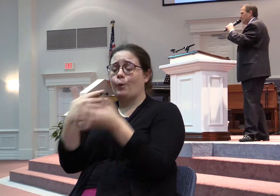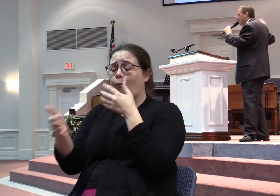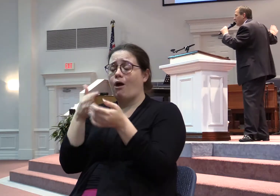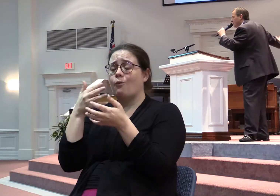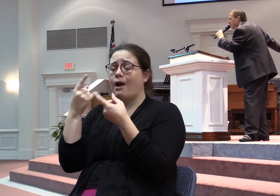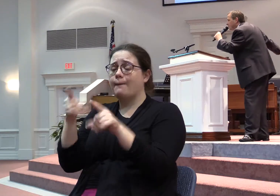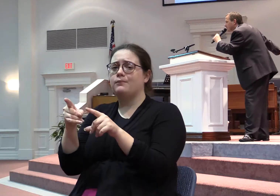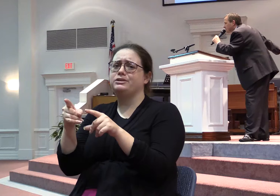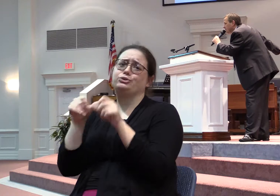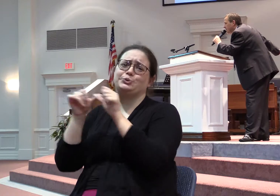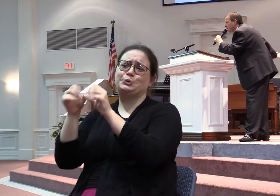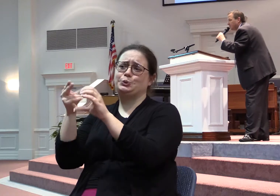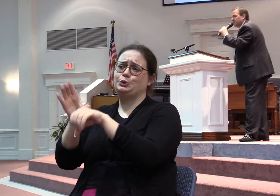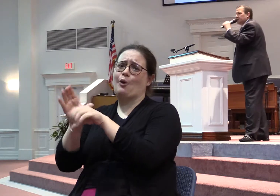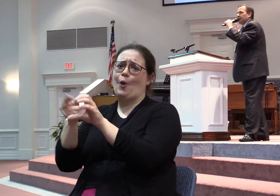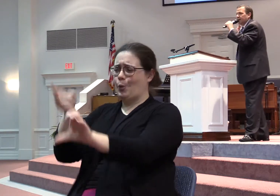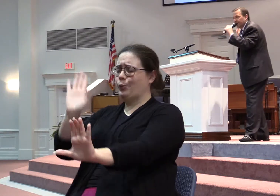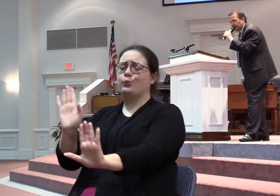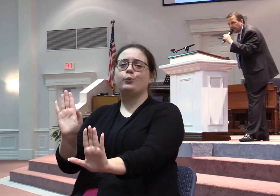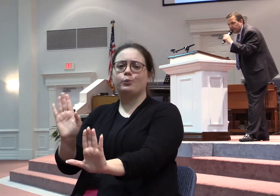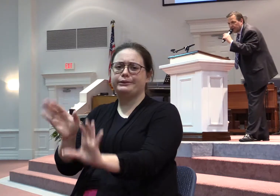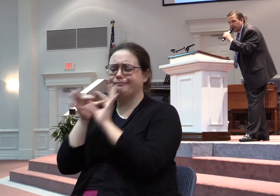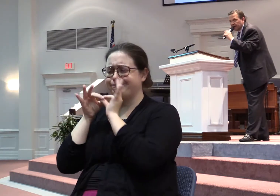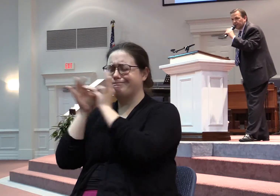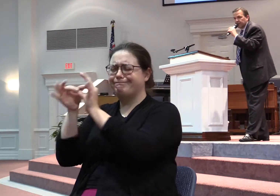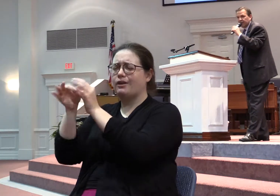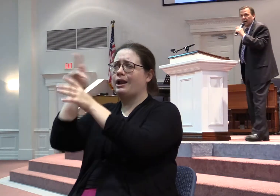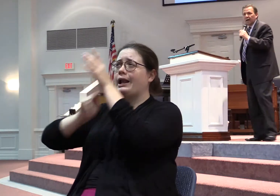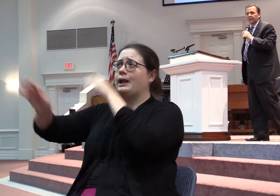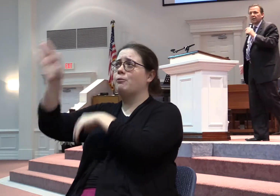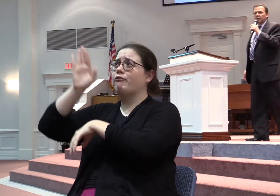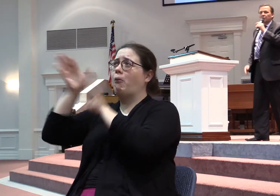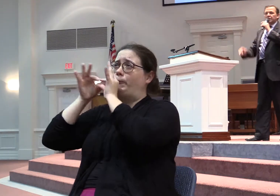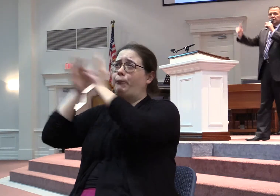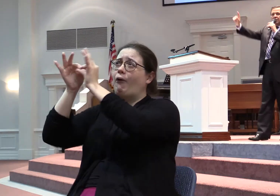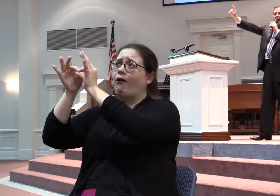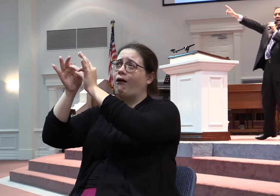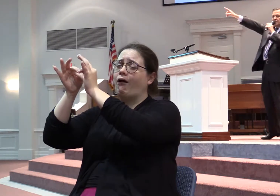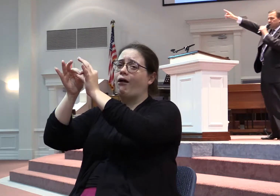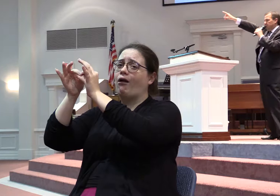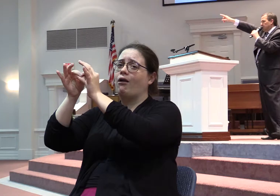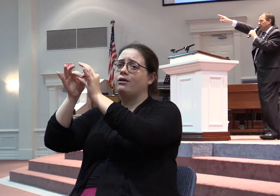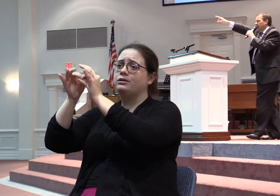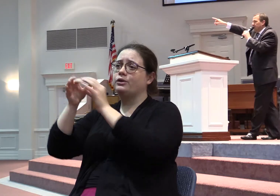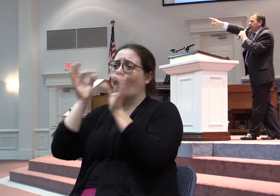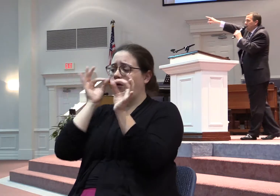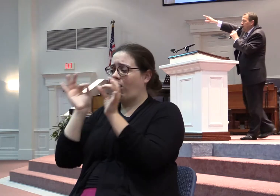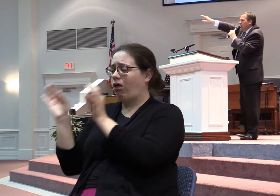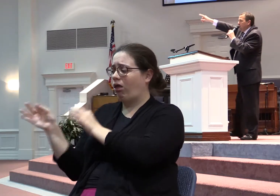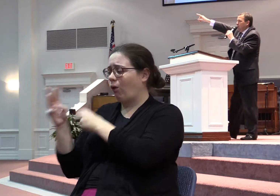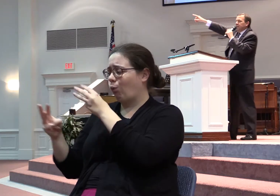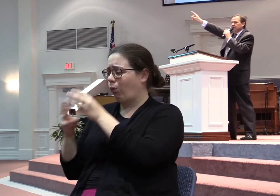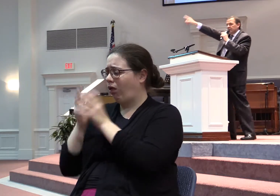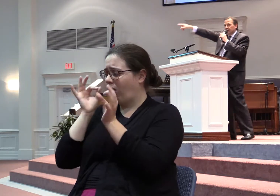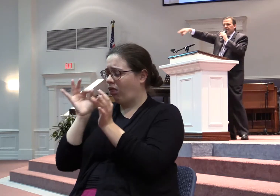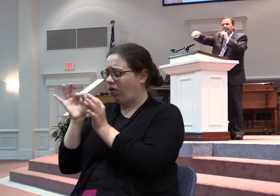just stay in the church? Just stay connected to the kingdom of God. Don't get your eyes on some junk out there that you have